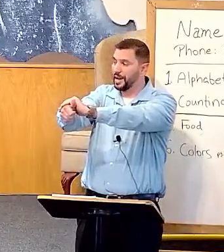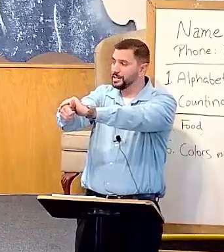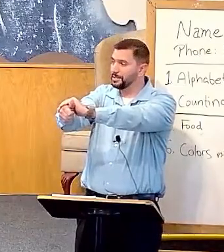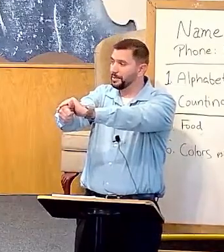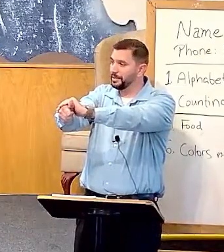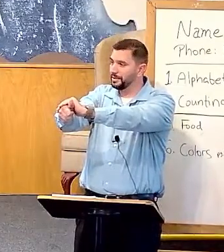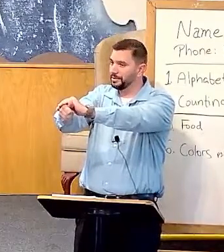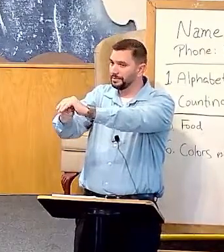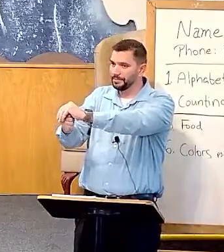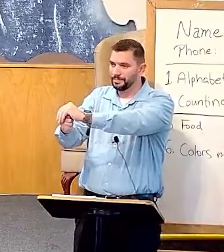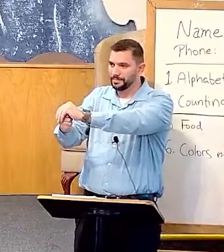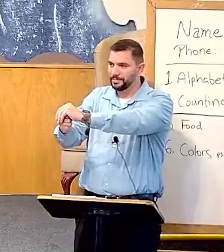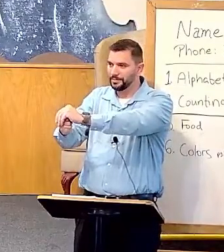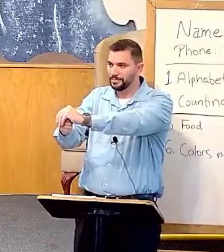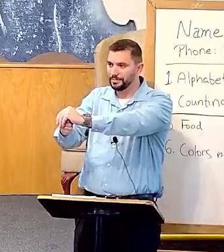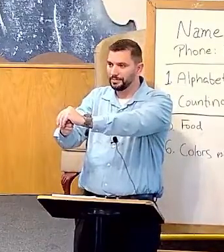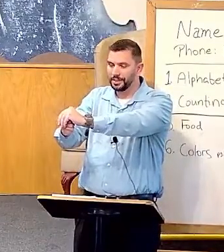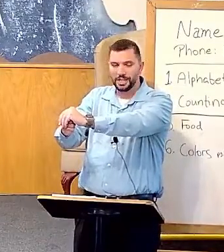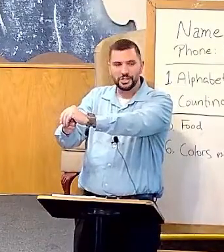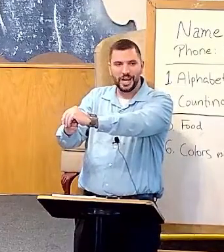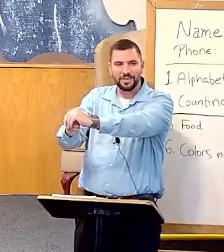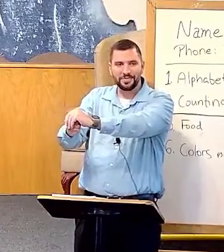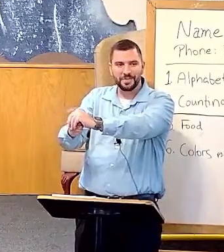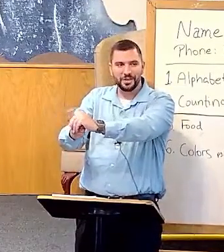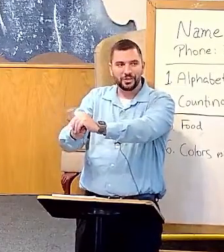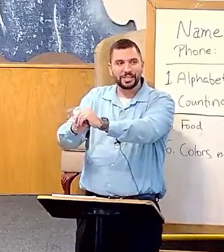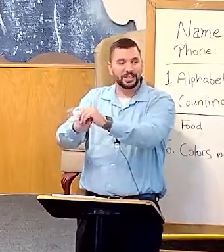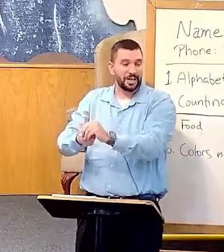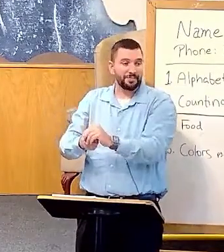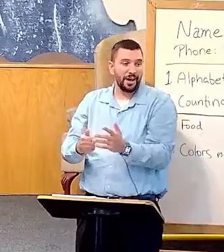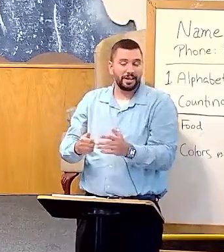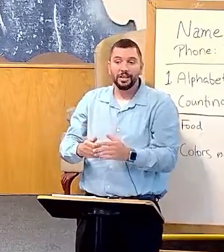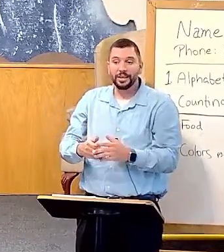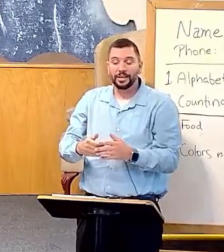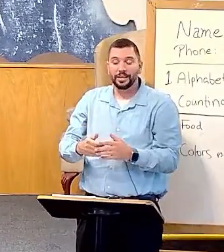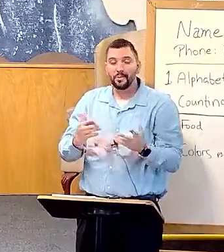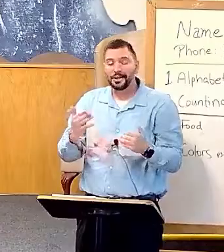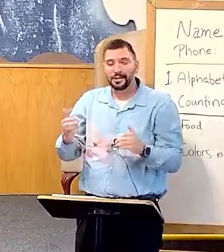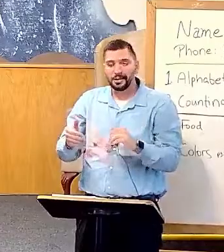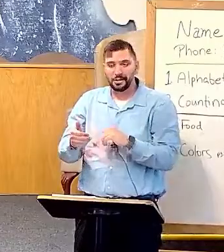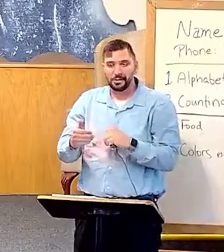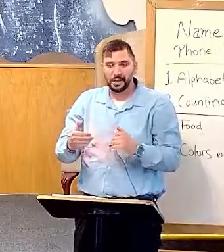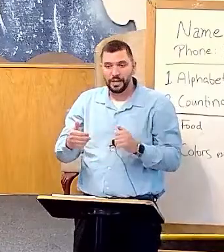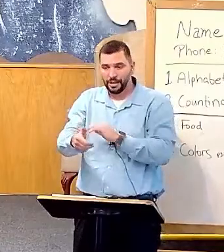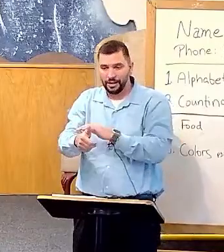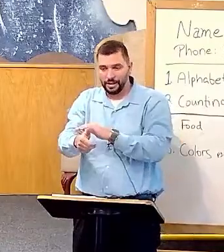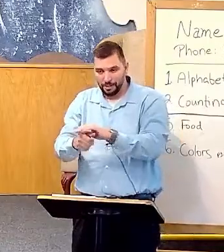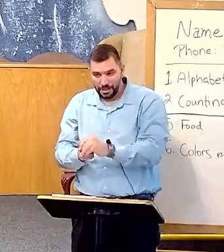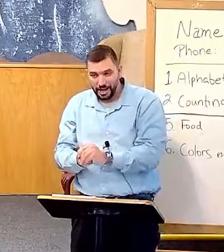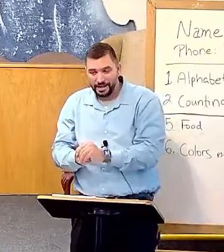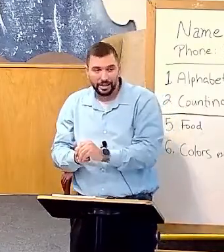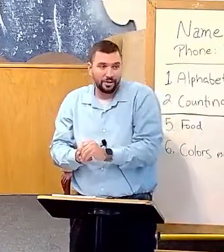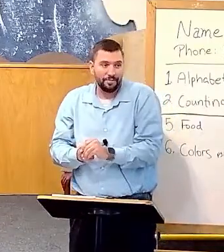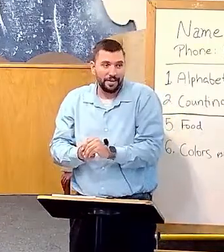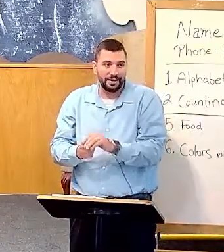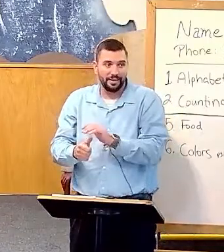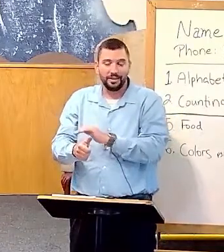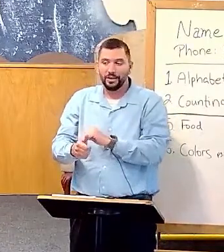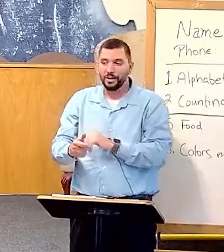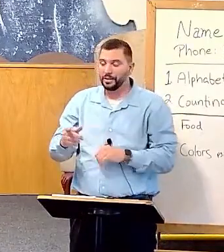something, you just hide. So that's a sign for hide. Like, hey, why are you, it was hiding. I couldn't find it. Like the